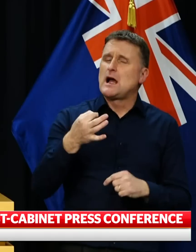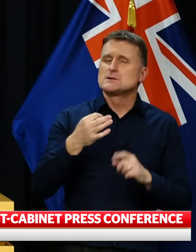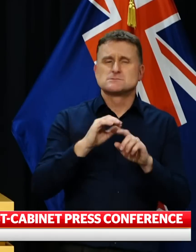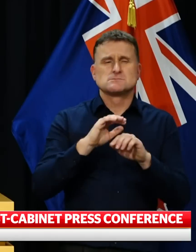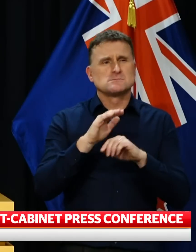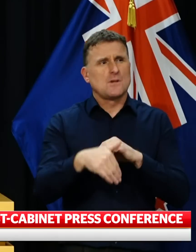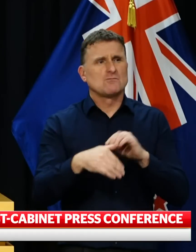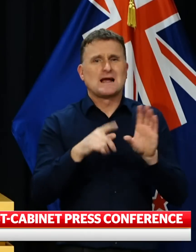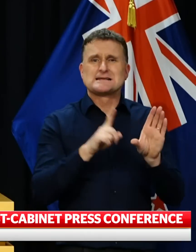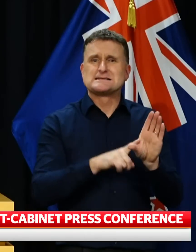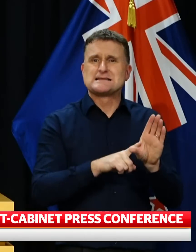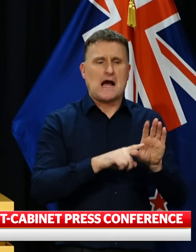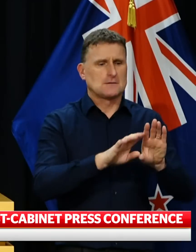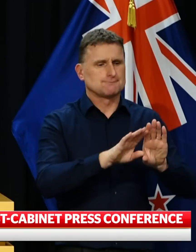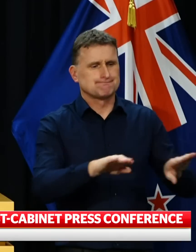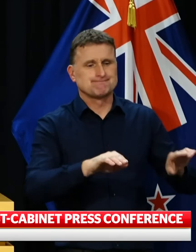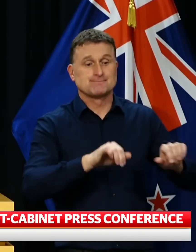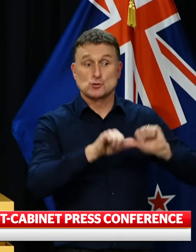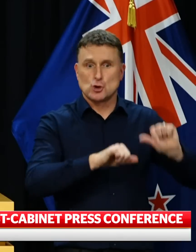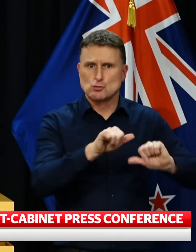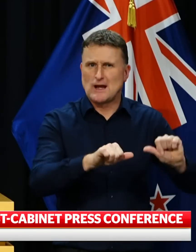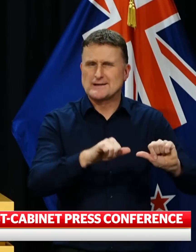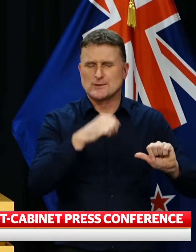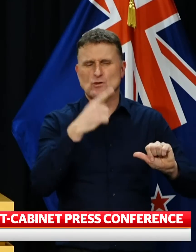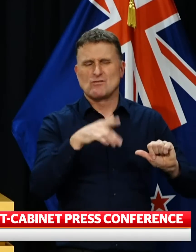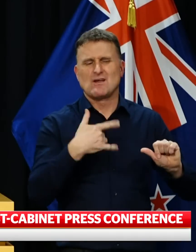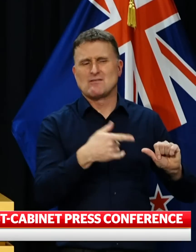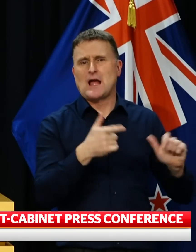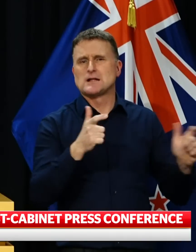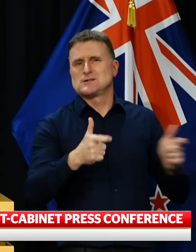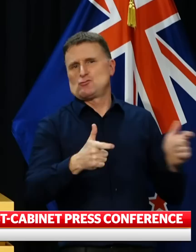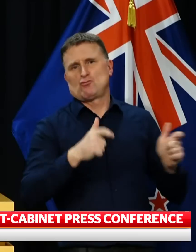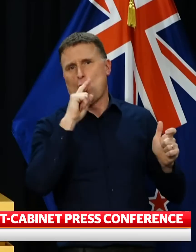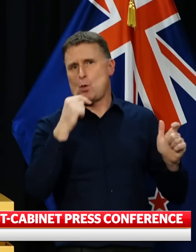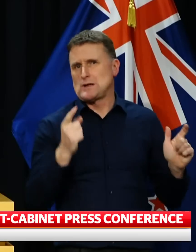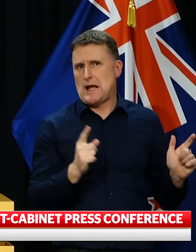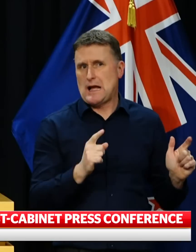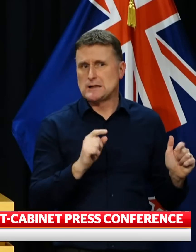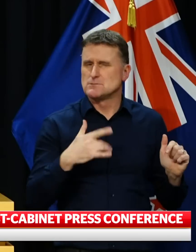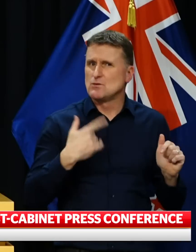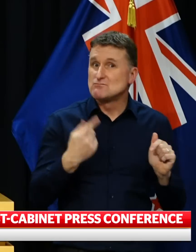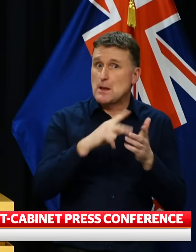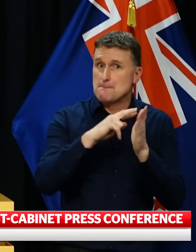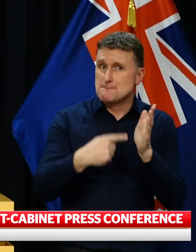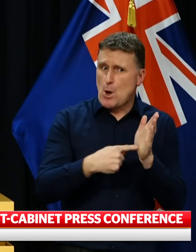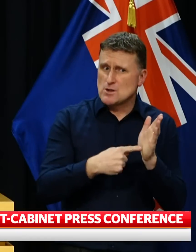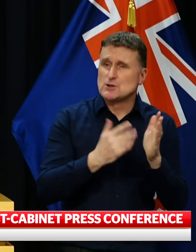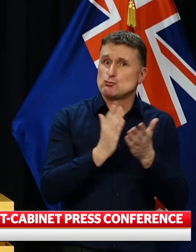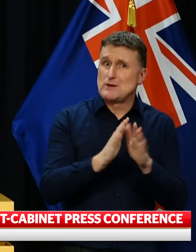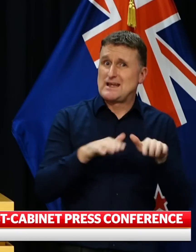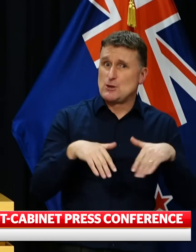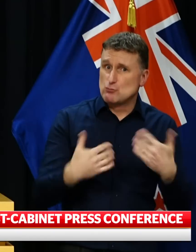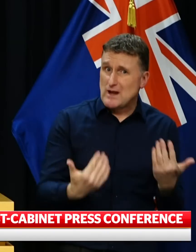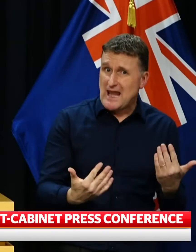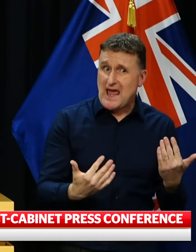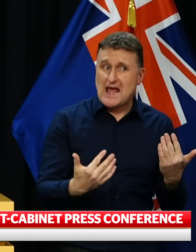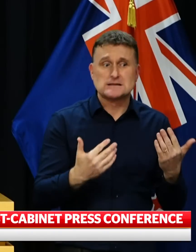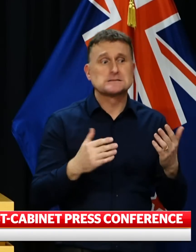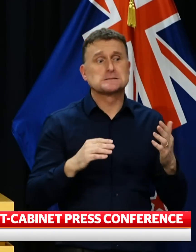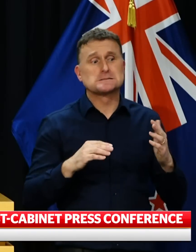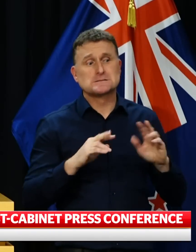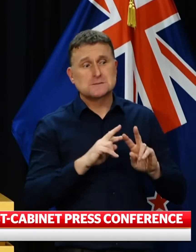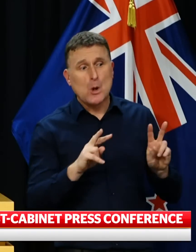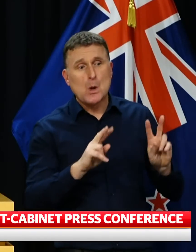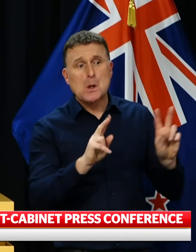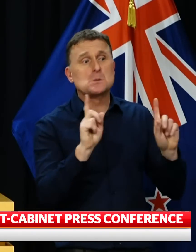the horse already bolted on that? And is it because your policies have been too lax and not looking ahead at the trends that have